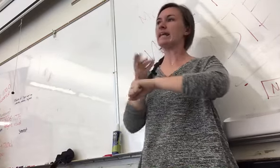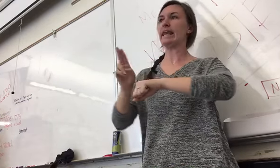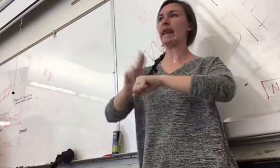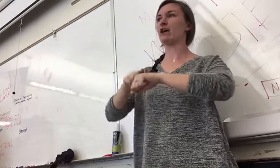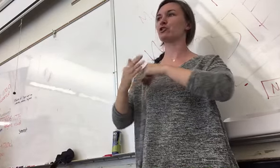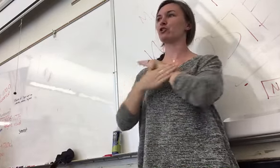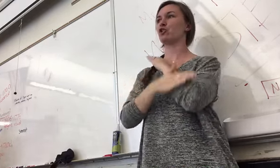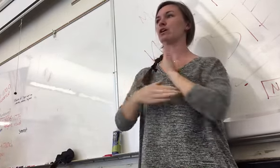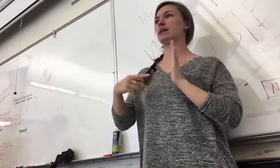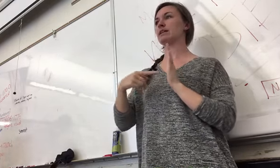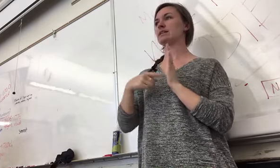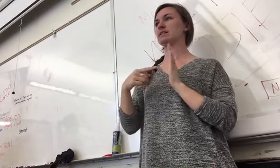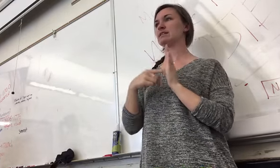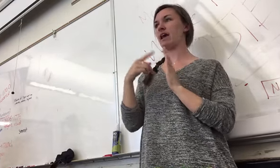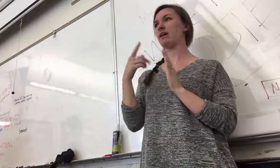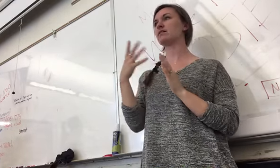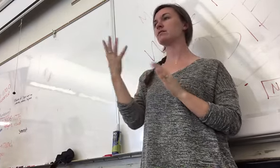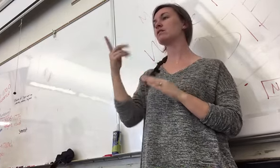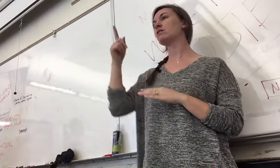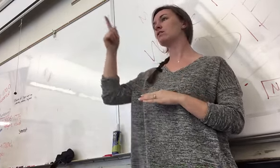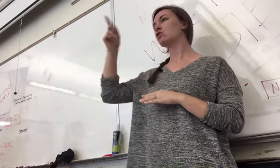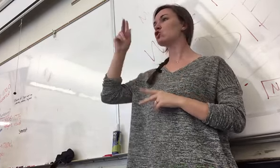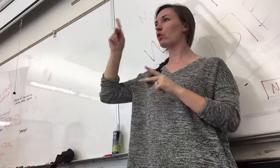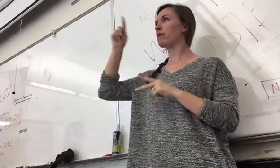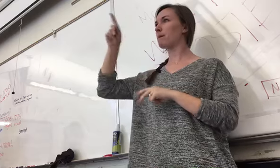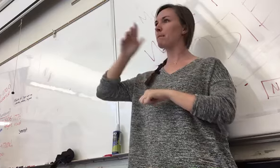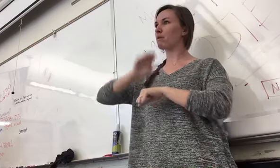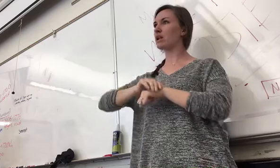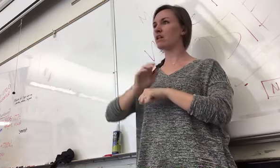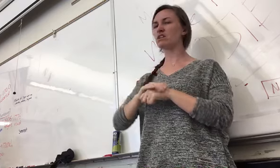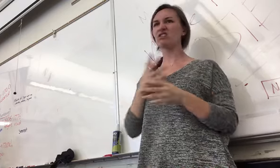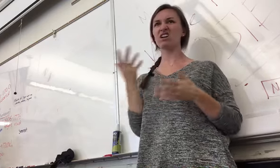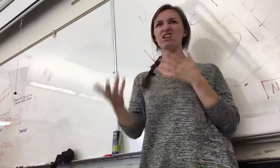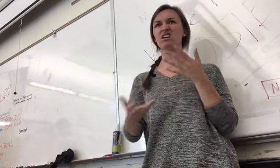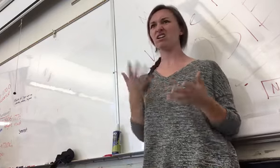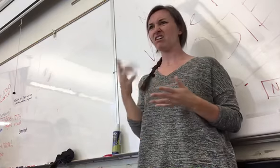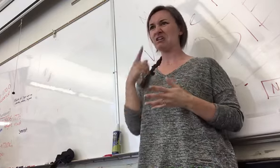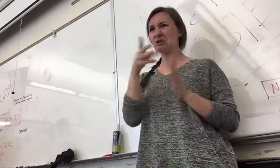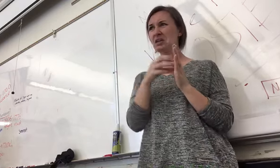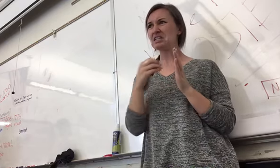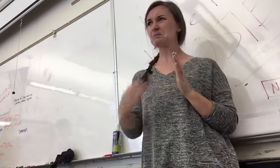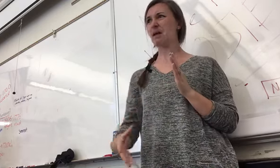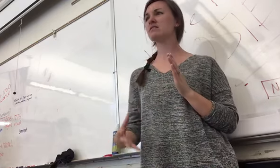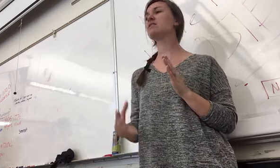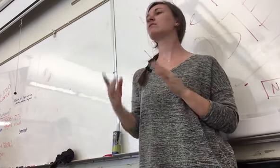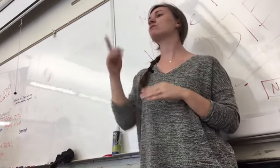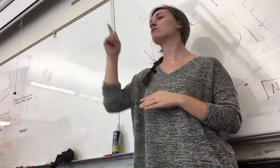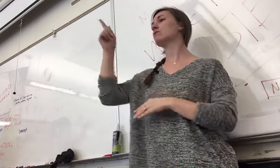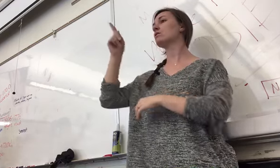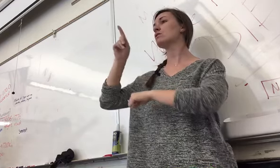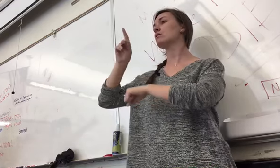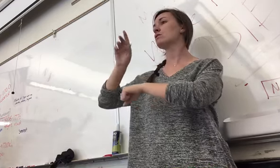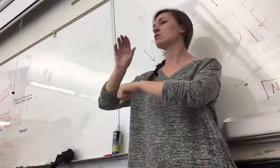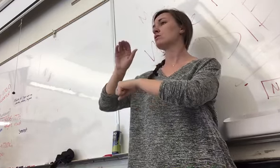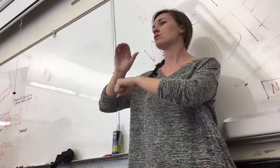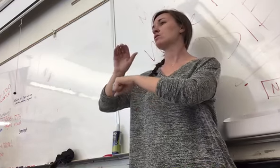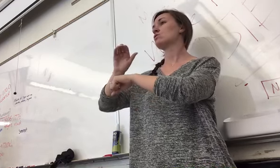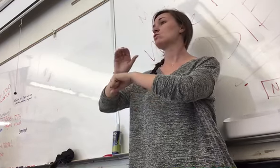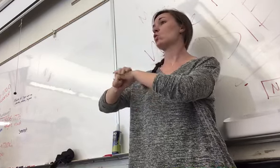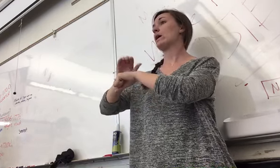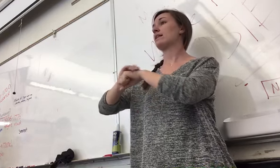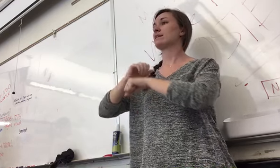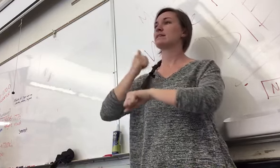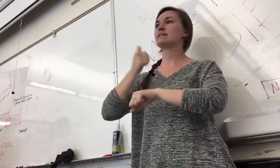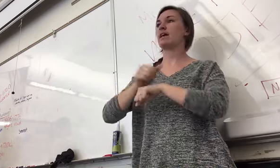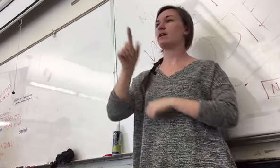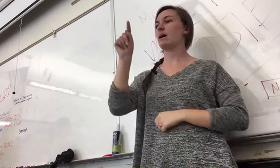a nuisance because now they're going to whine and complain about the taxation. This is actually a really big deal because most overlord countries,